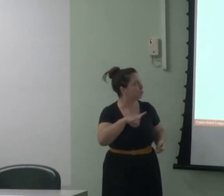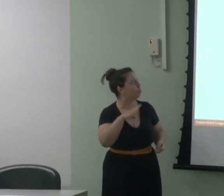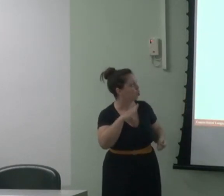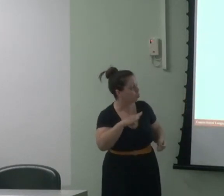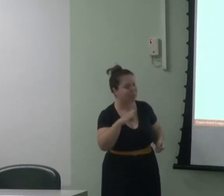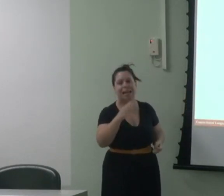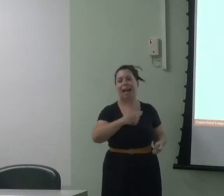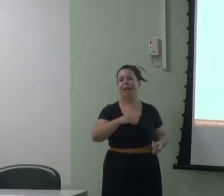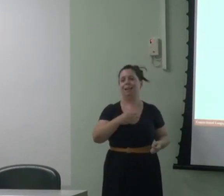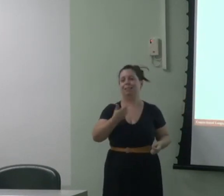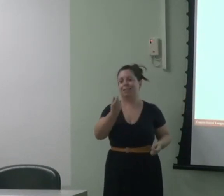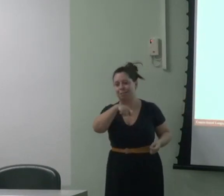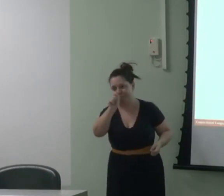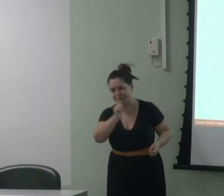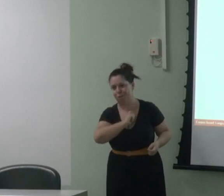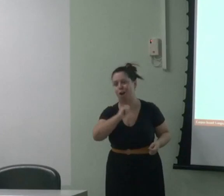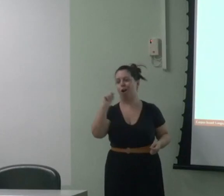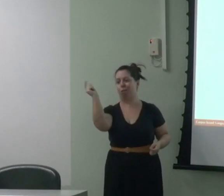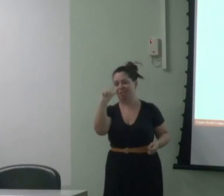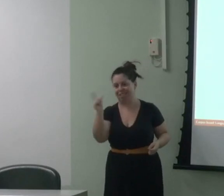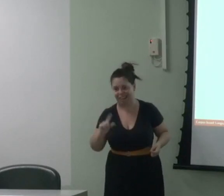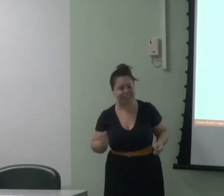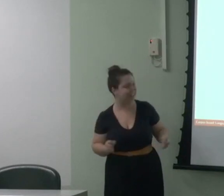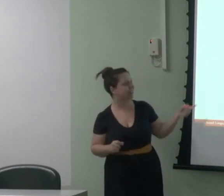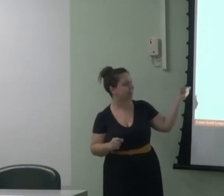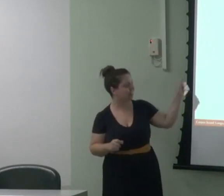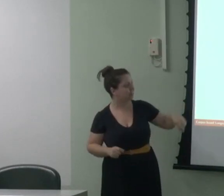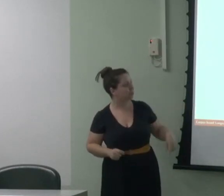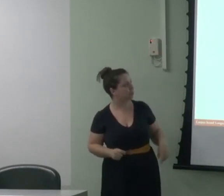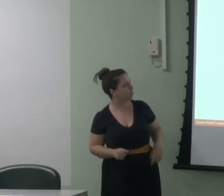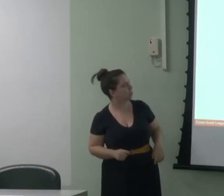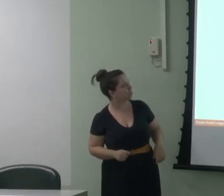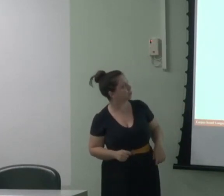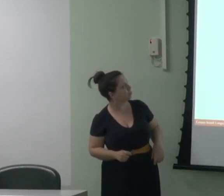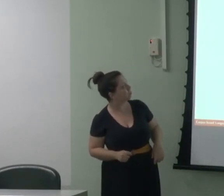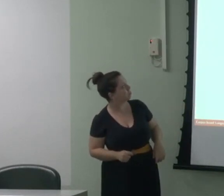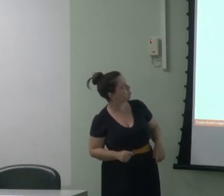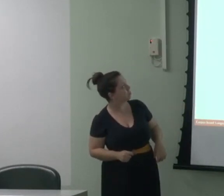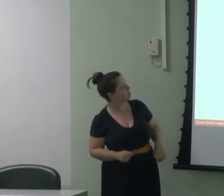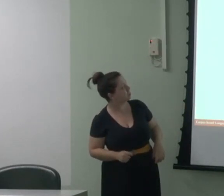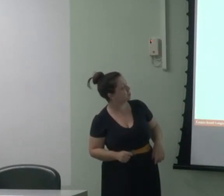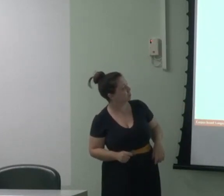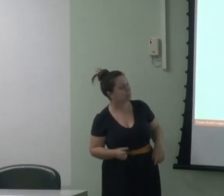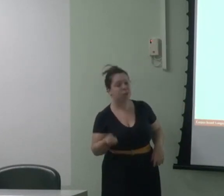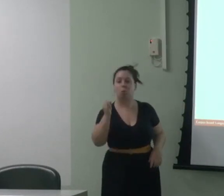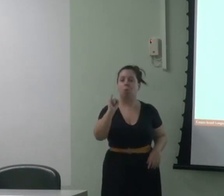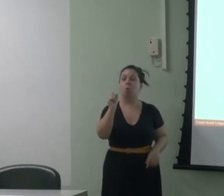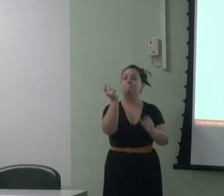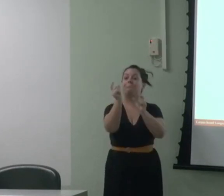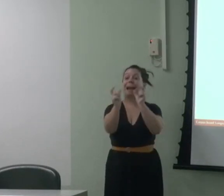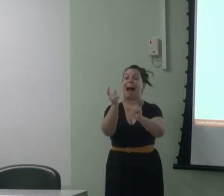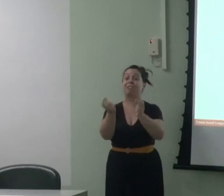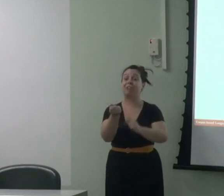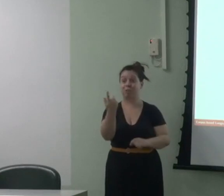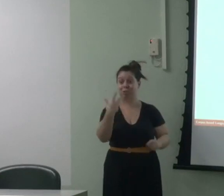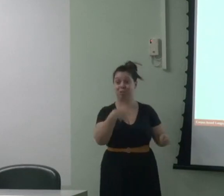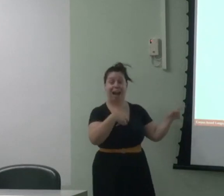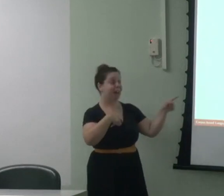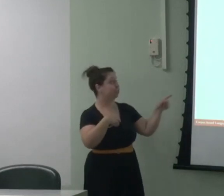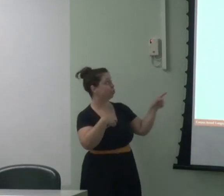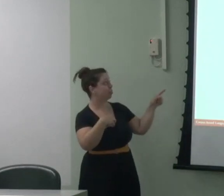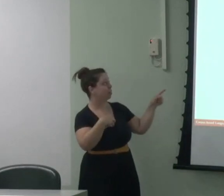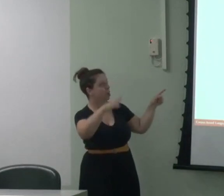I instead show you the number of words, it will be skewed even more, and you can see that most of